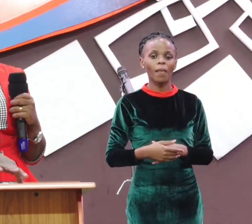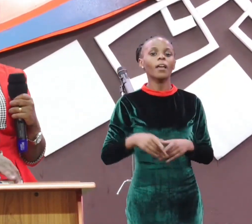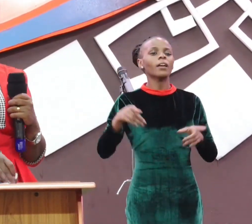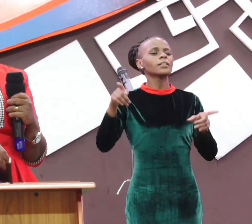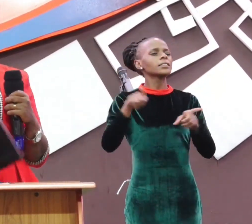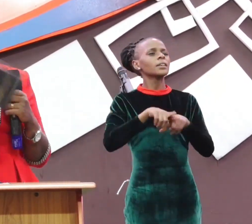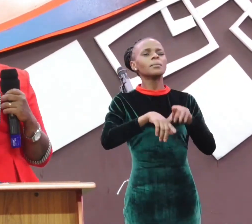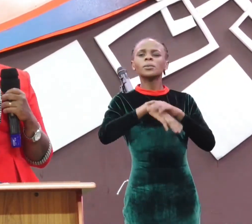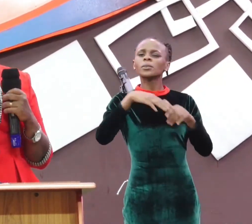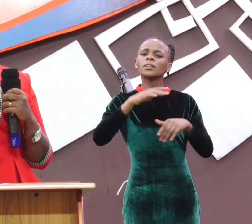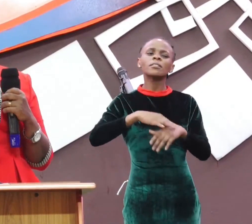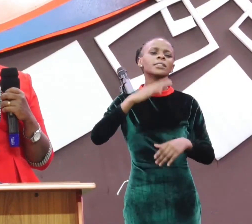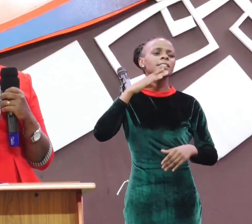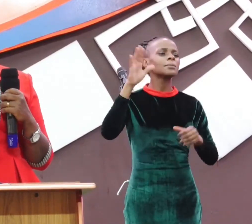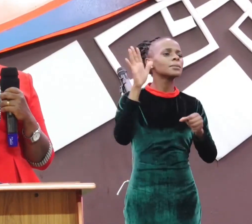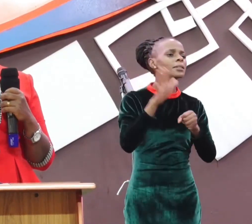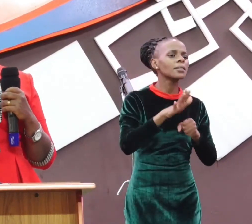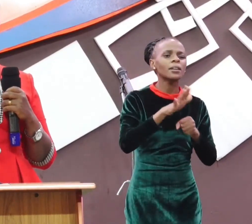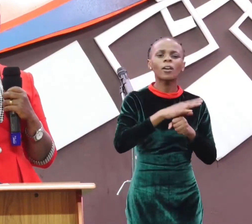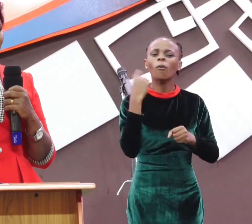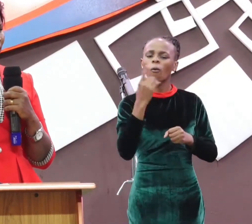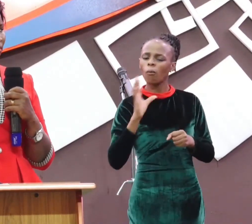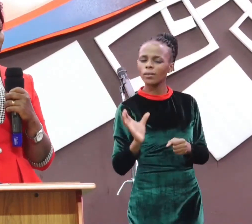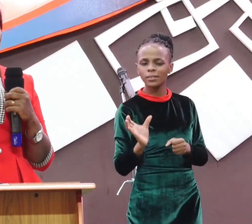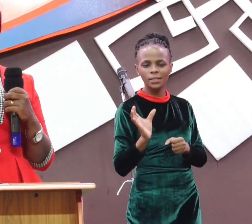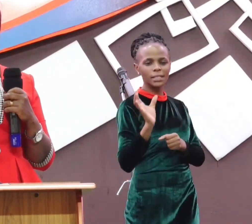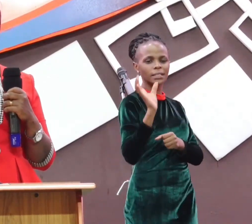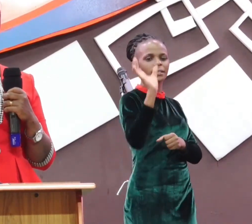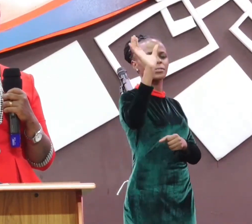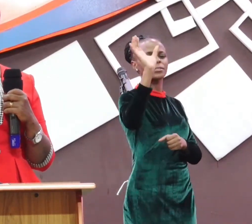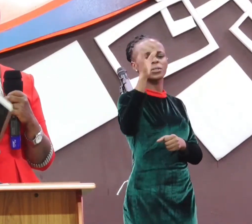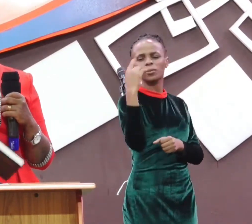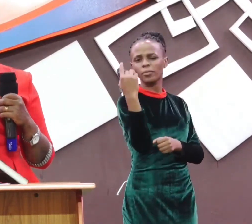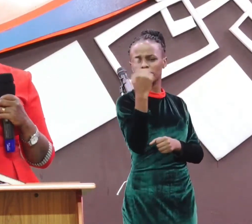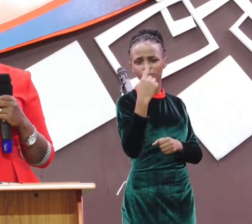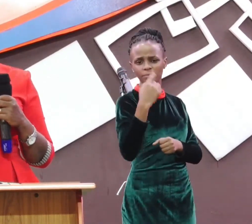And you don't make excuses, you just lift it up, you rise it.